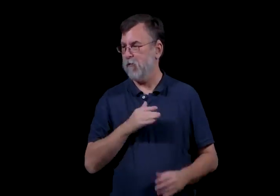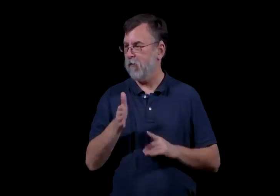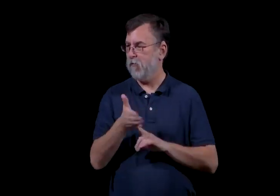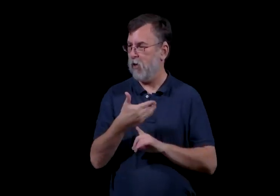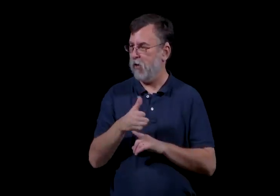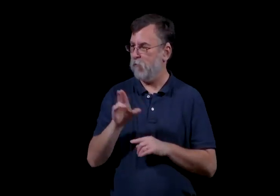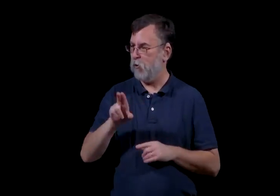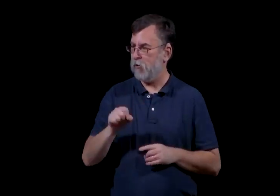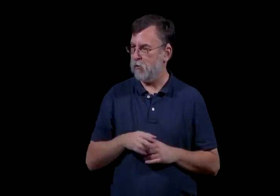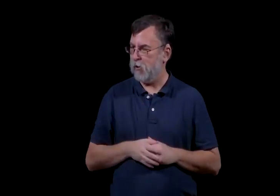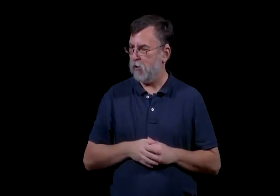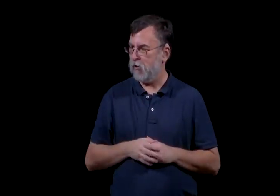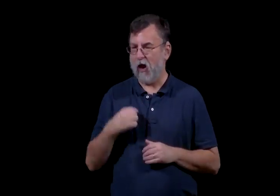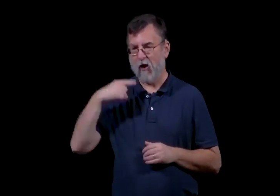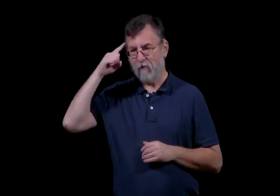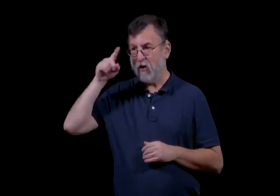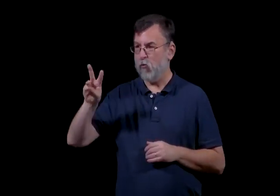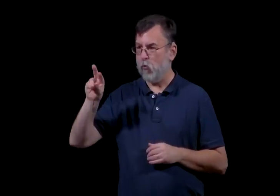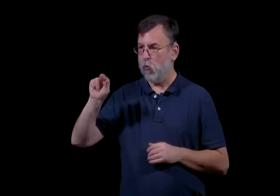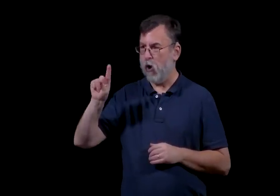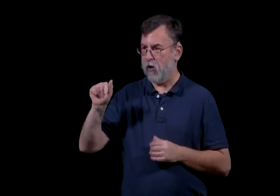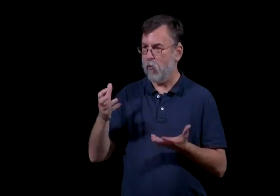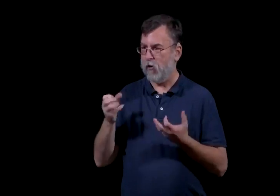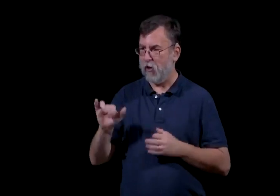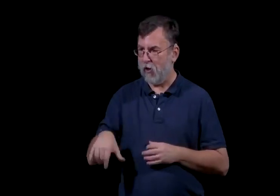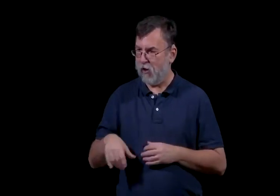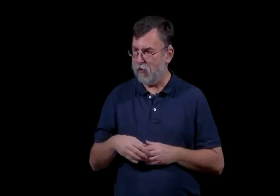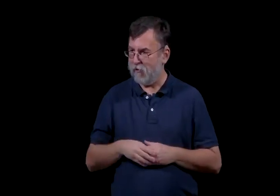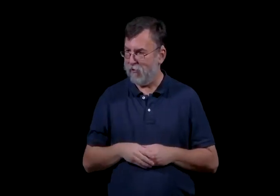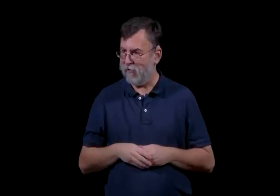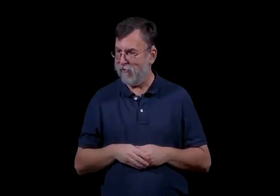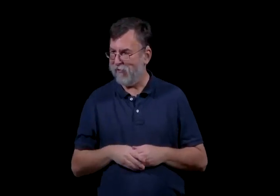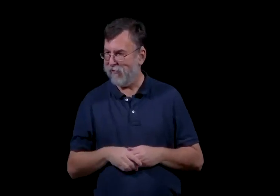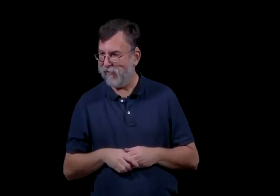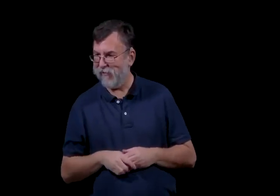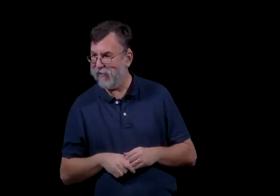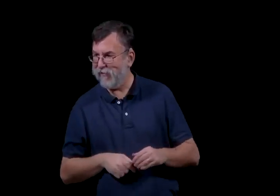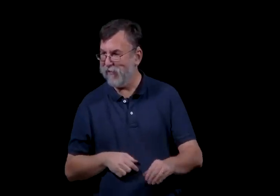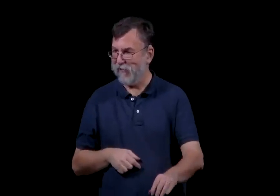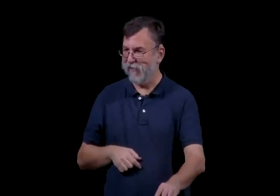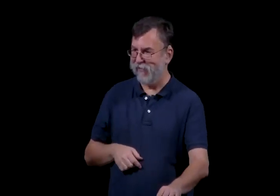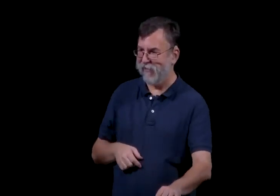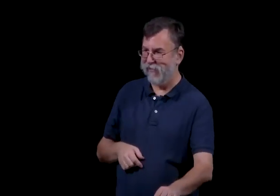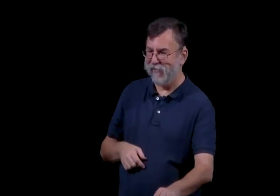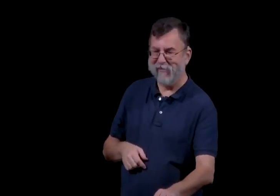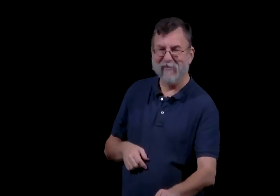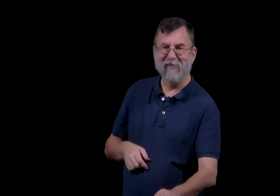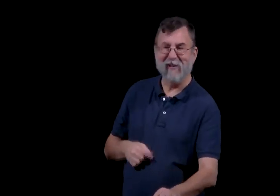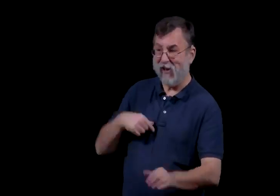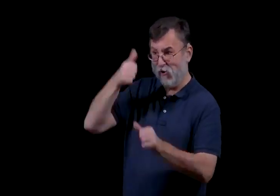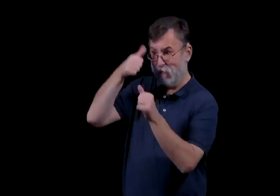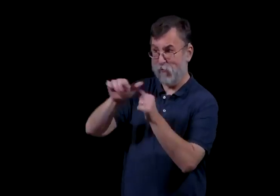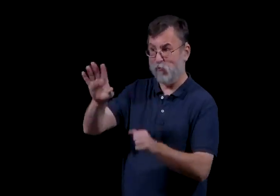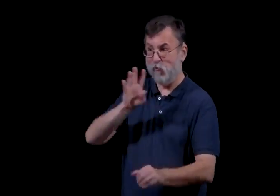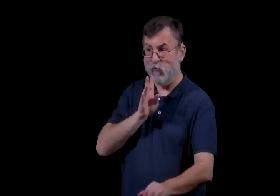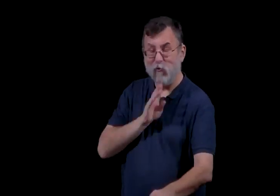And she couldn't think of what to pray, so she just says, I'll play the Pledge of Allegiance instead. People in the audience are